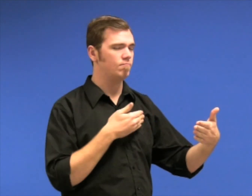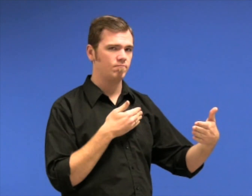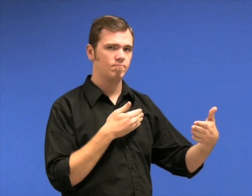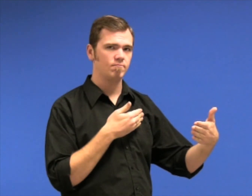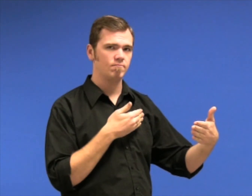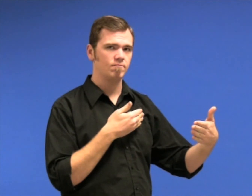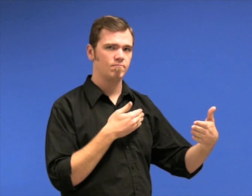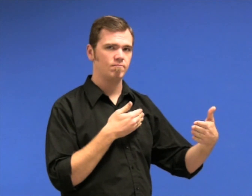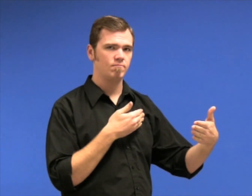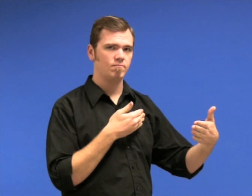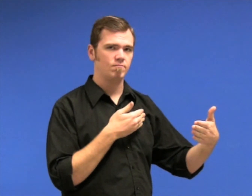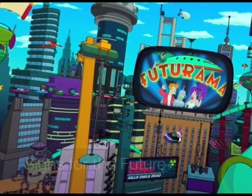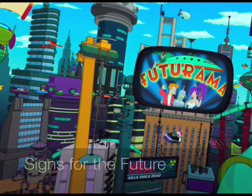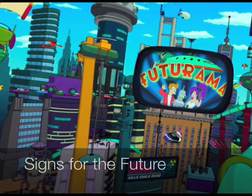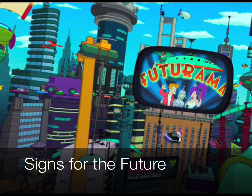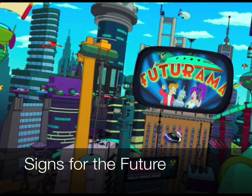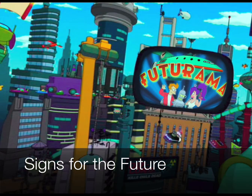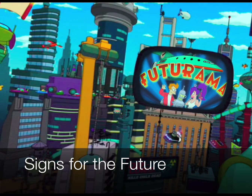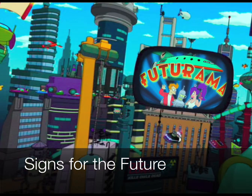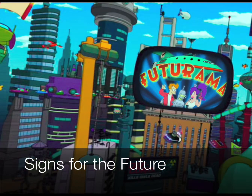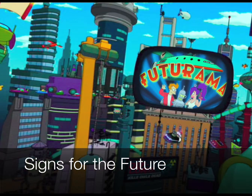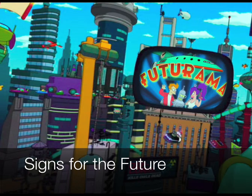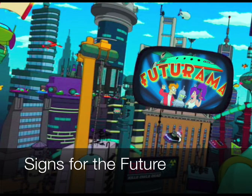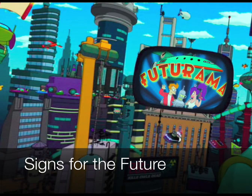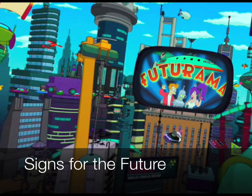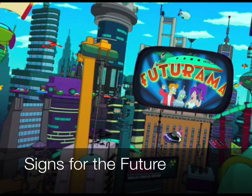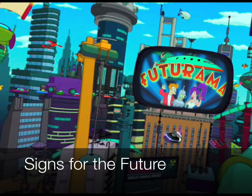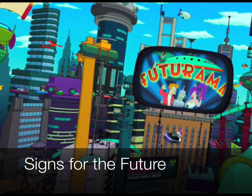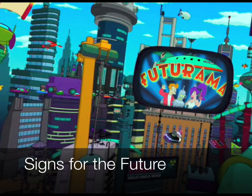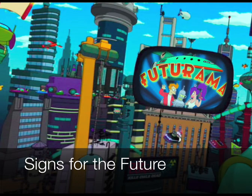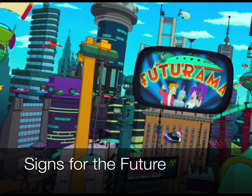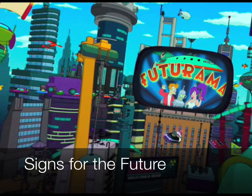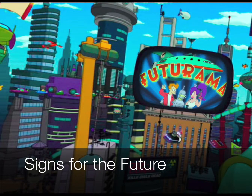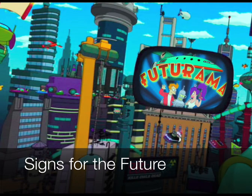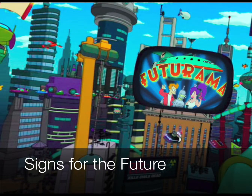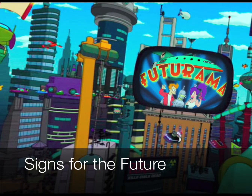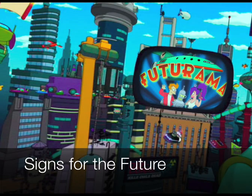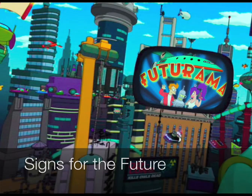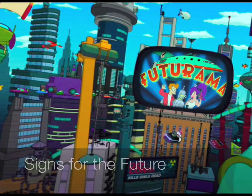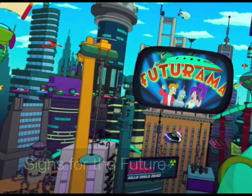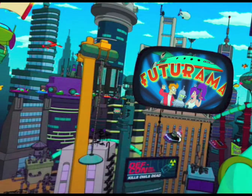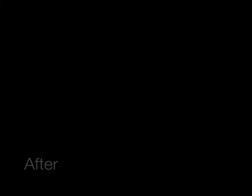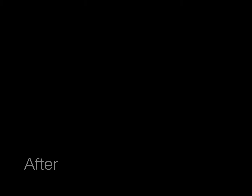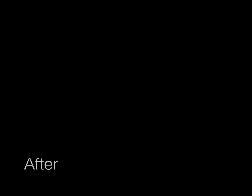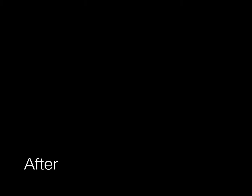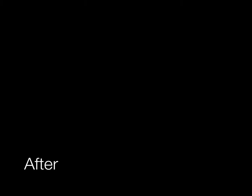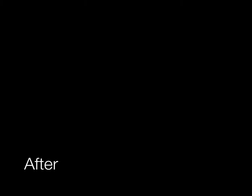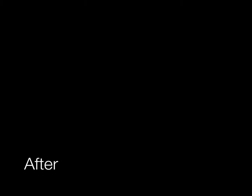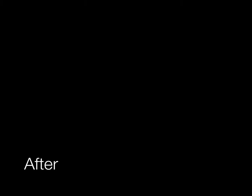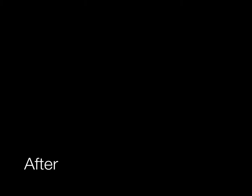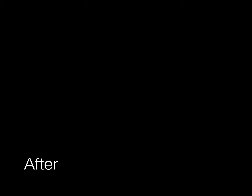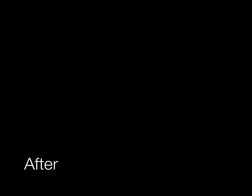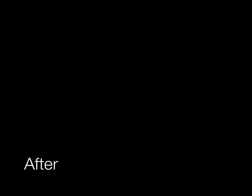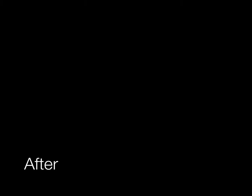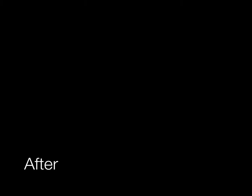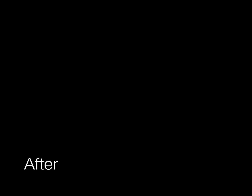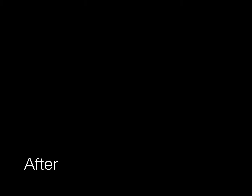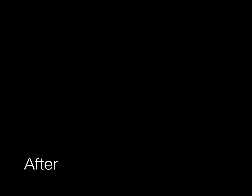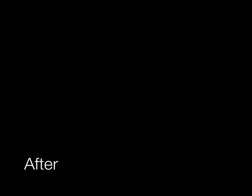like before, are moving backwards. Now let's look at the signs for future signs, like after. Watch